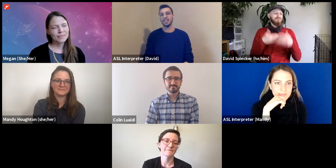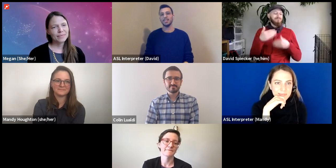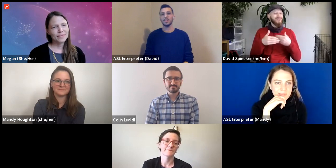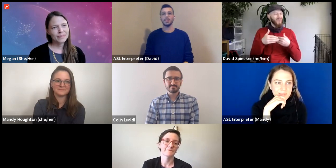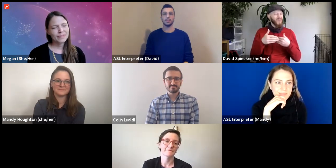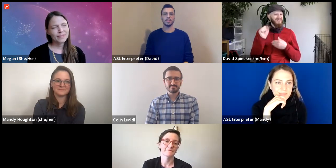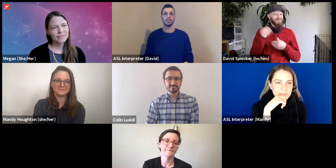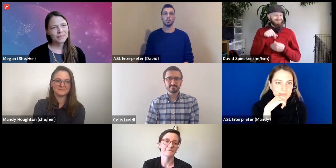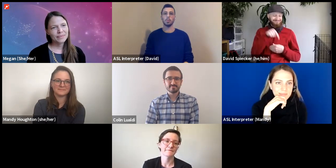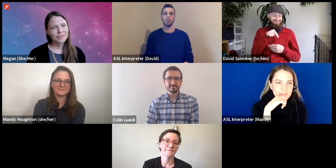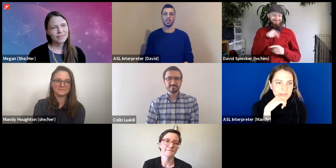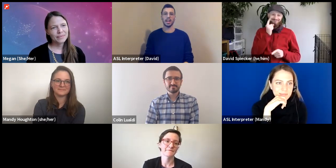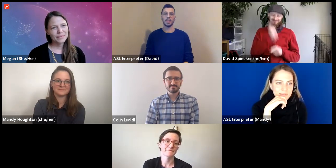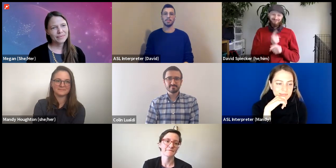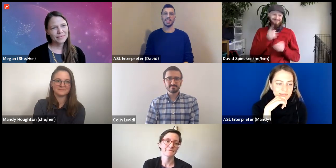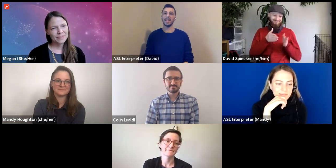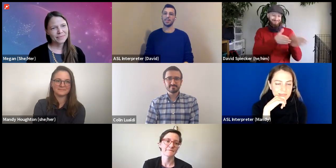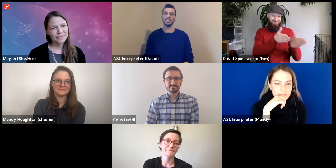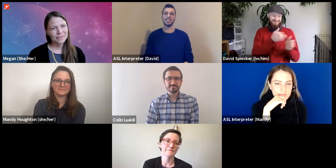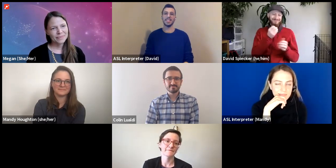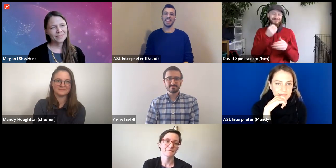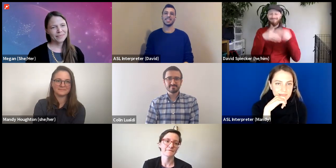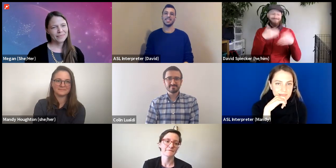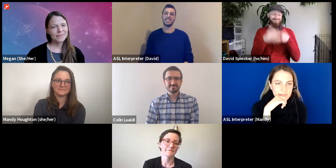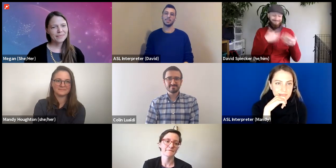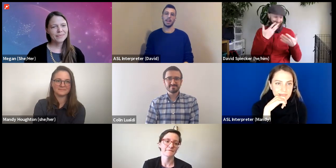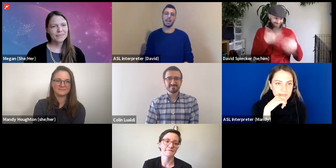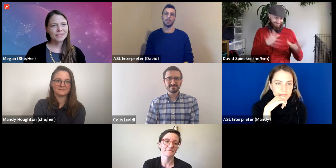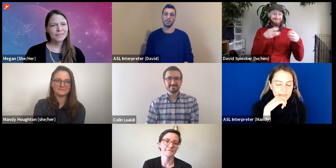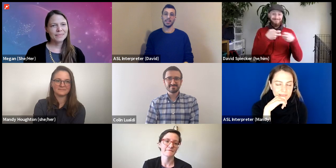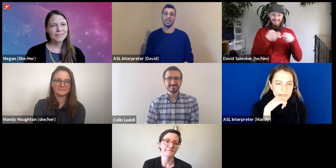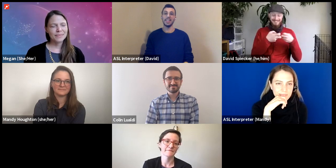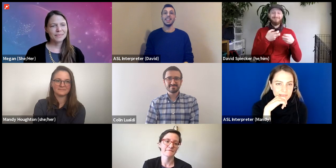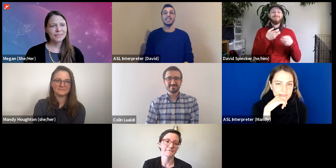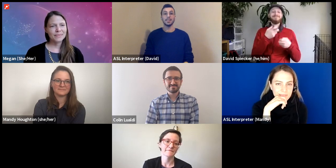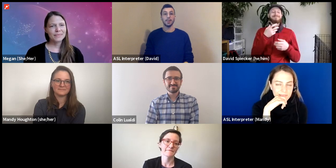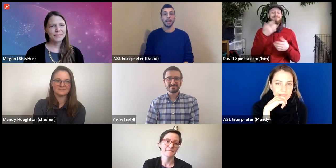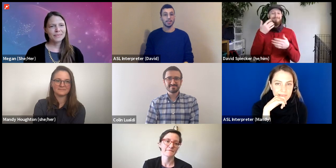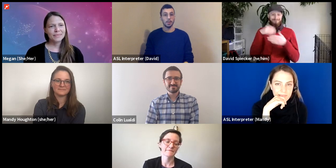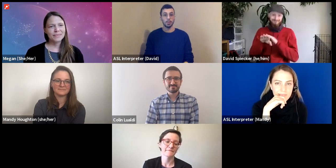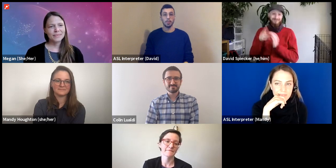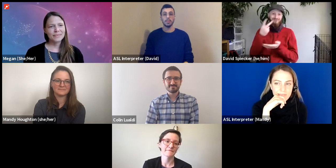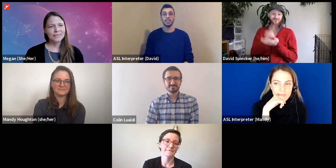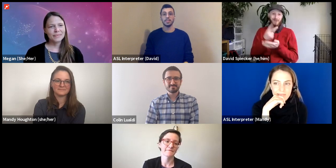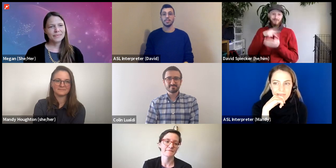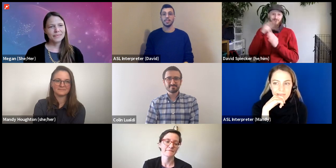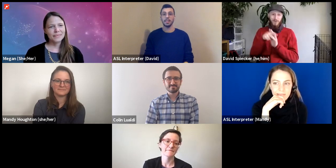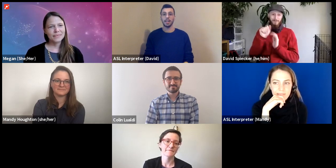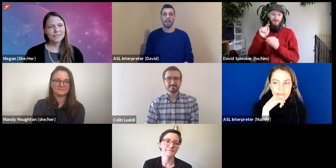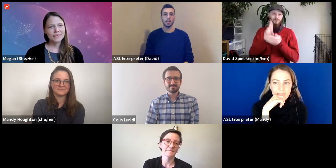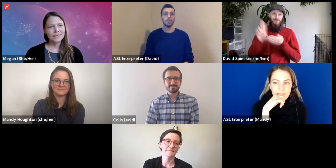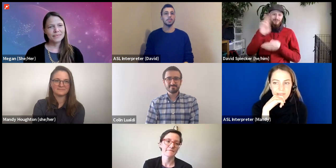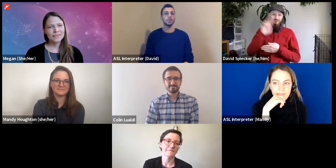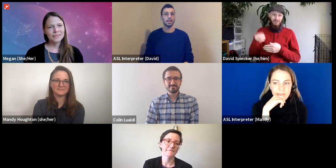I decided to try for physics one more time. And I noticed, yes, this is the path for me. So as I went through my physics